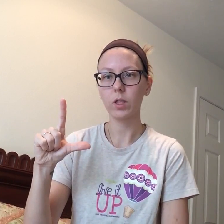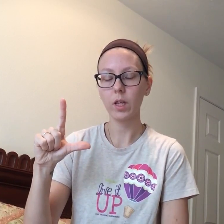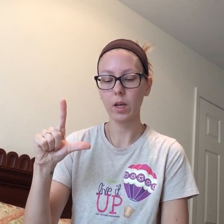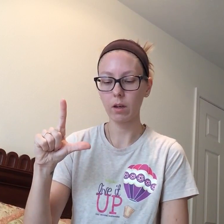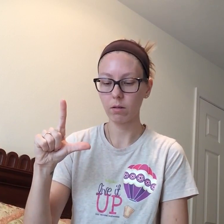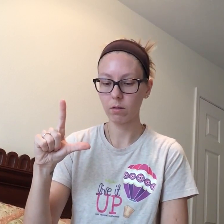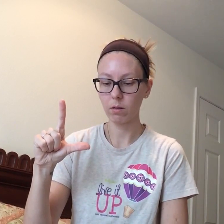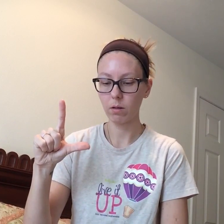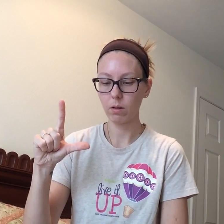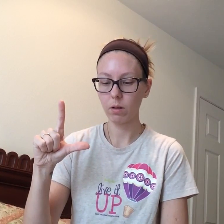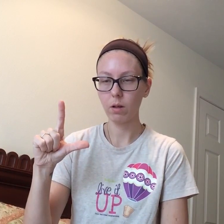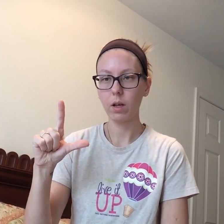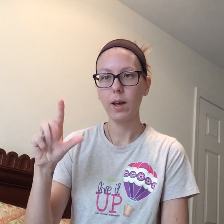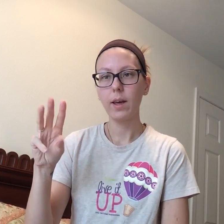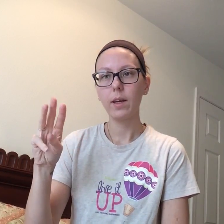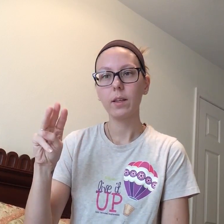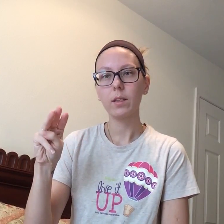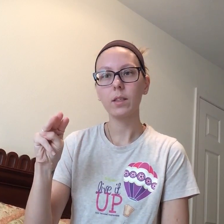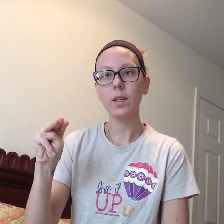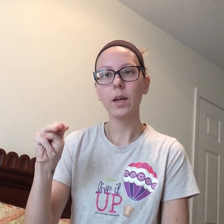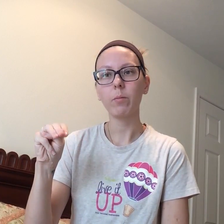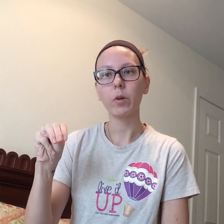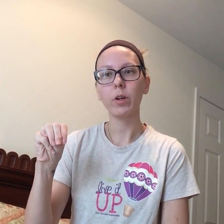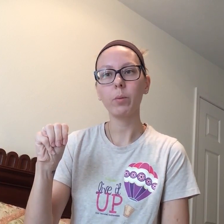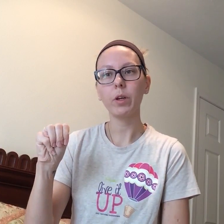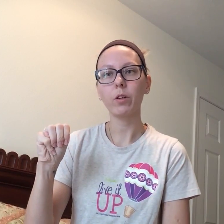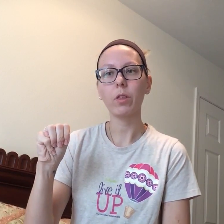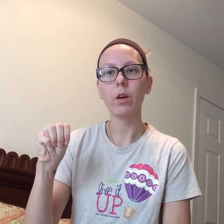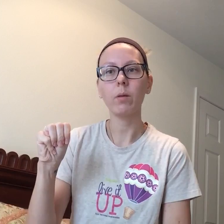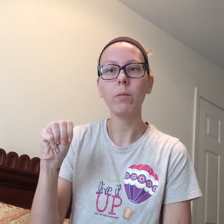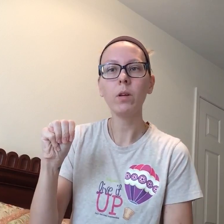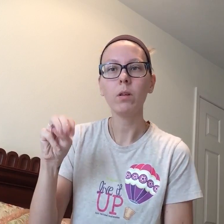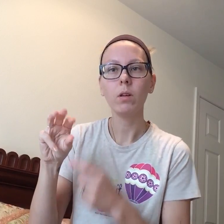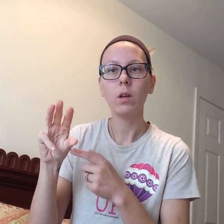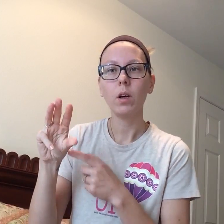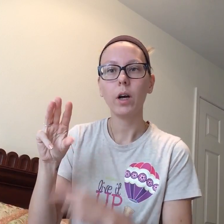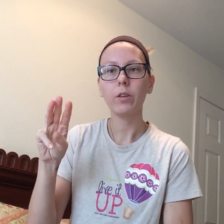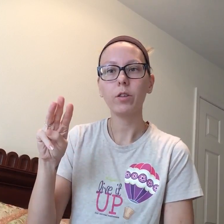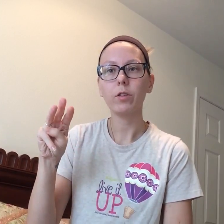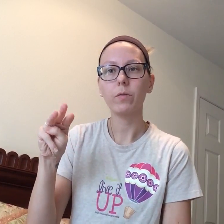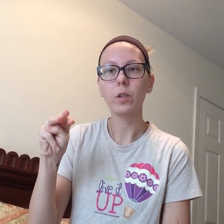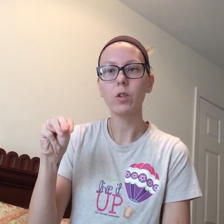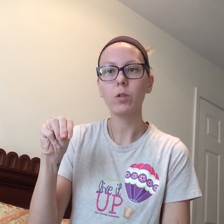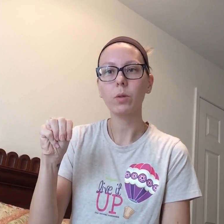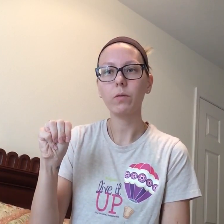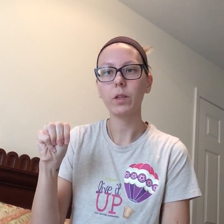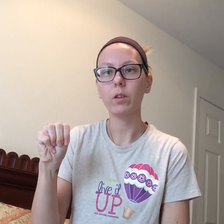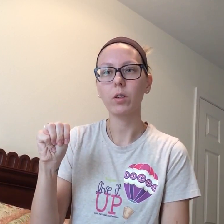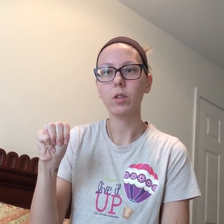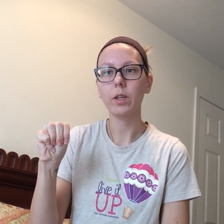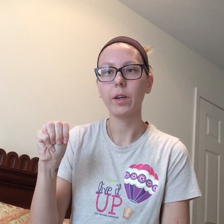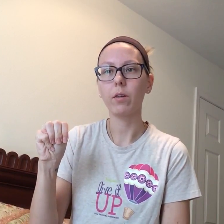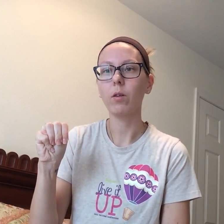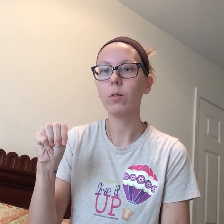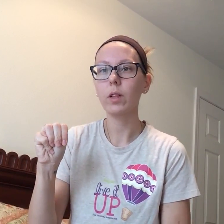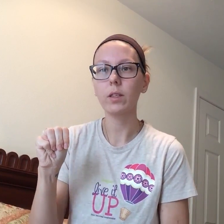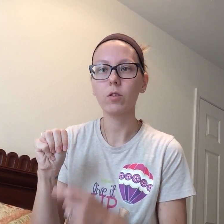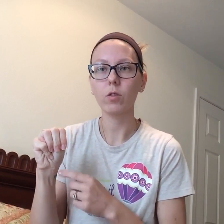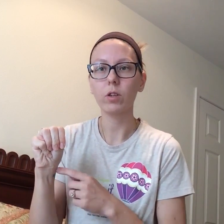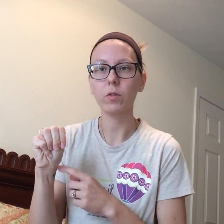like that. This is an M. You're going to put your thumb under your first 3 fingers. And I know that that's a stretch for